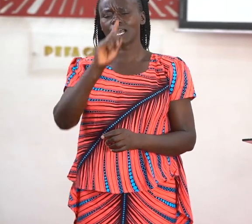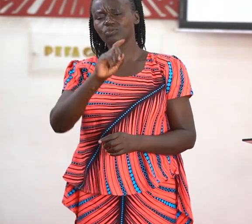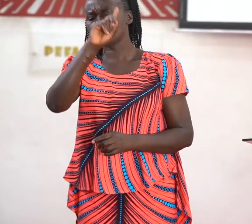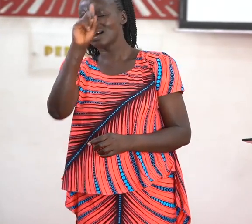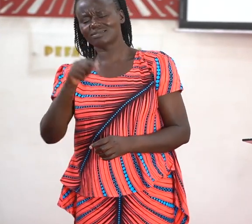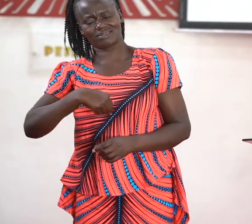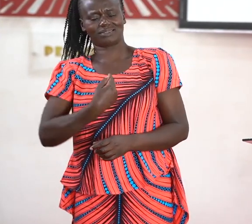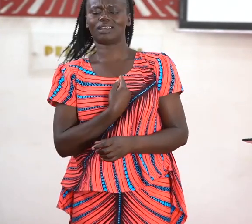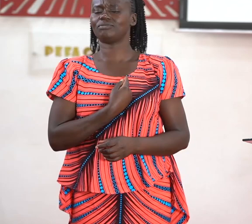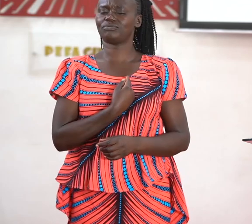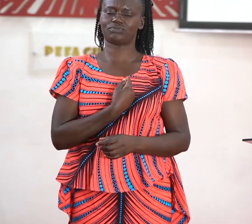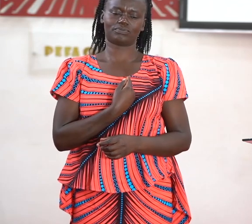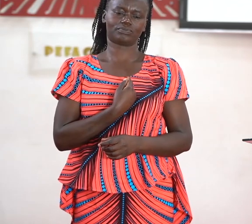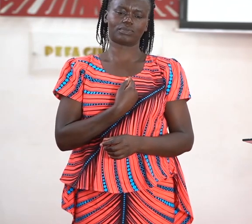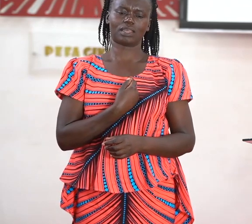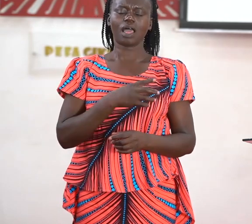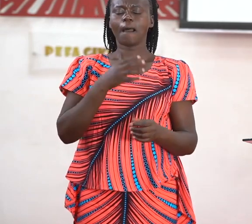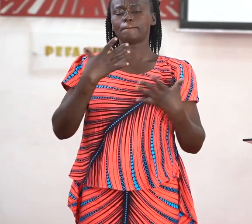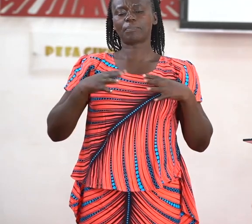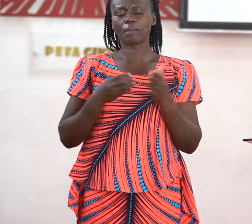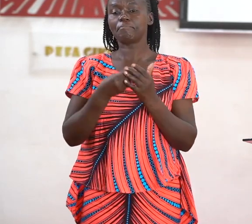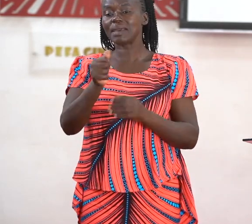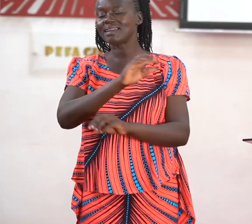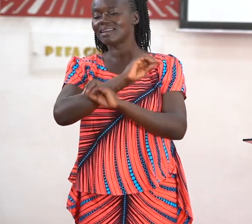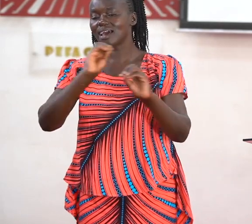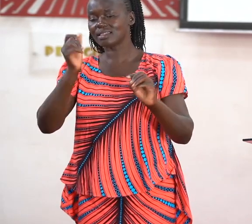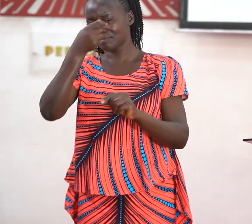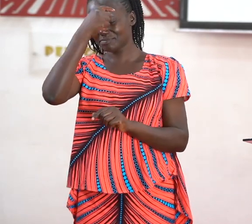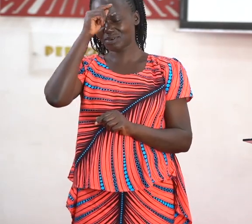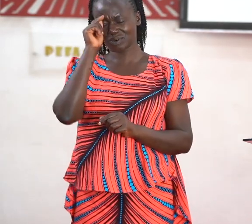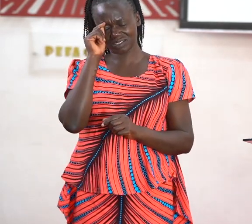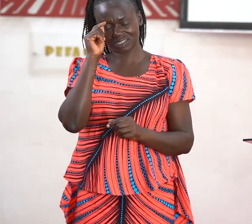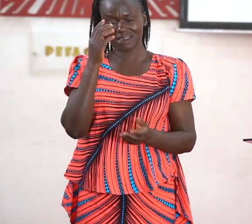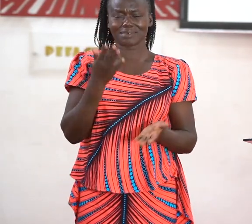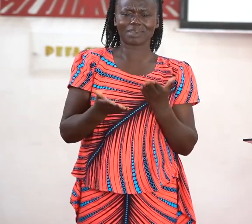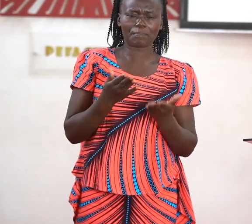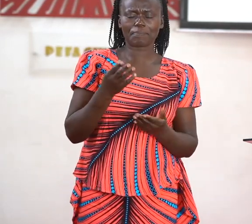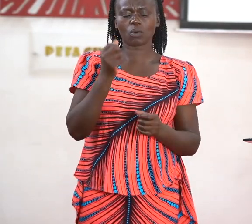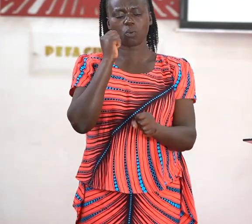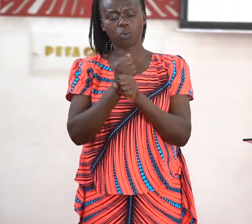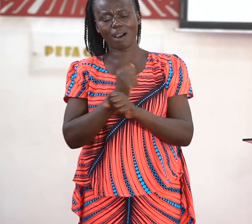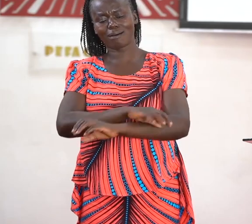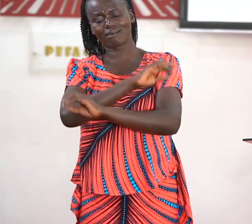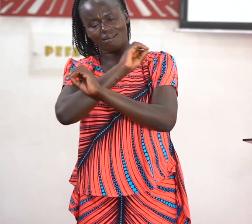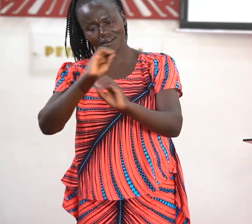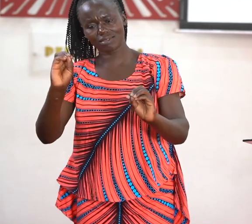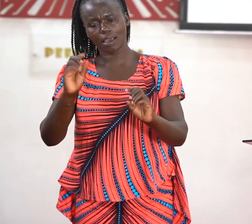you answer yourself, they are not paying because they've been laid off, or maybe they've been not been going to work. But